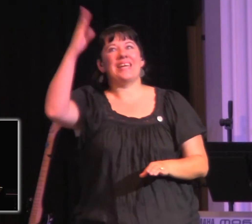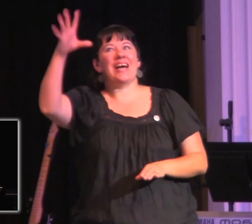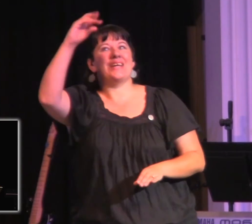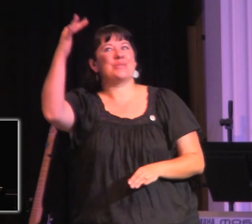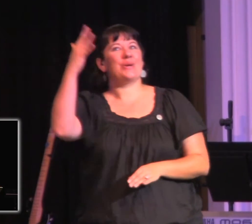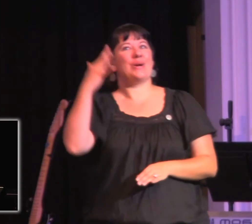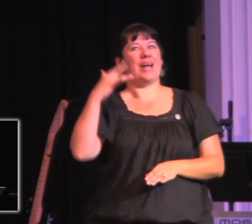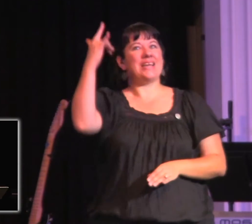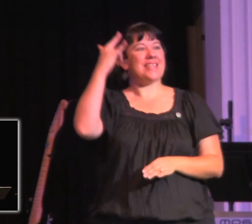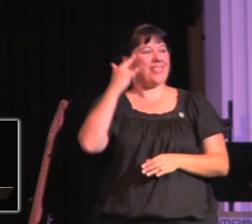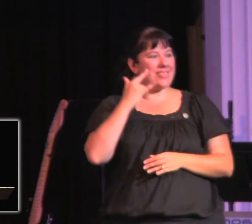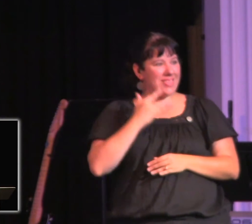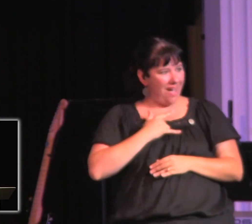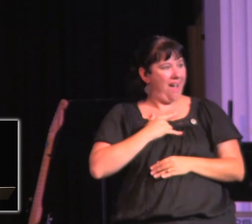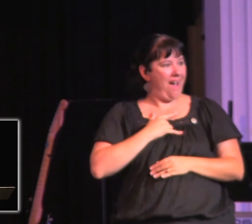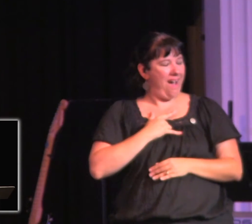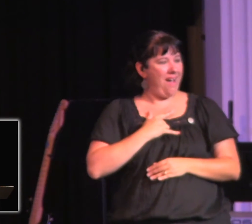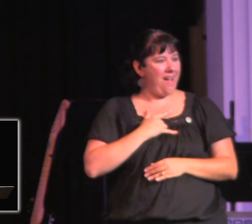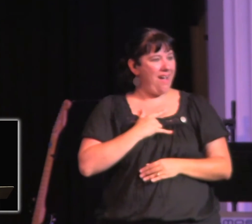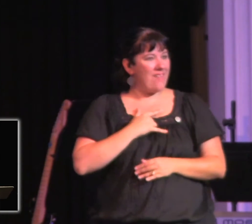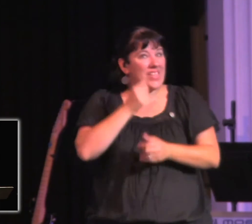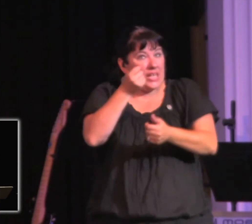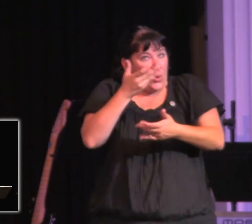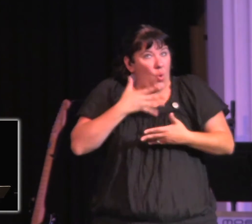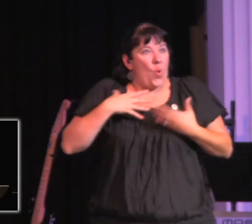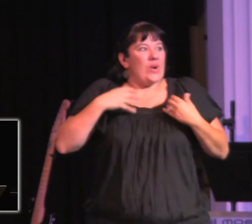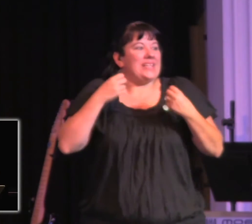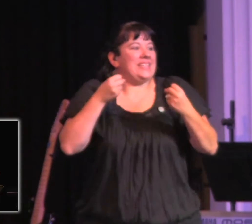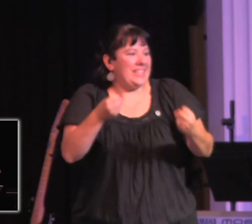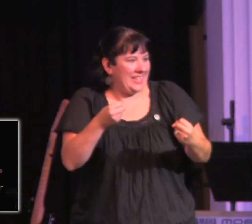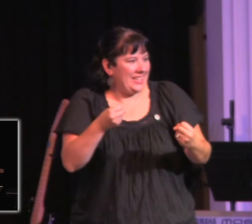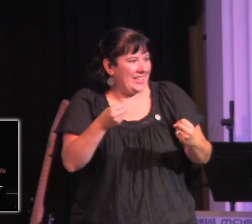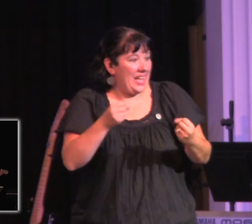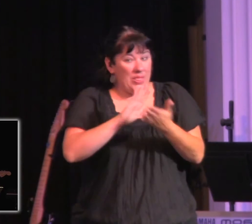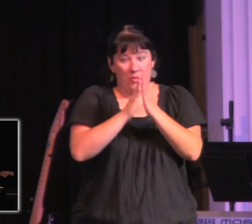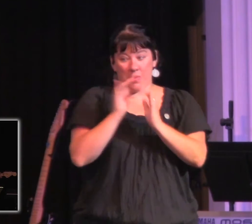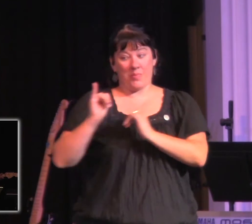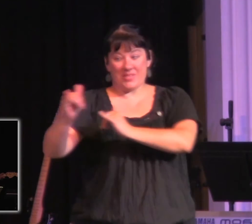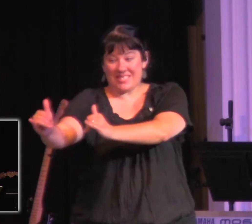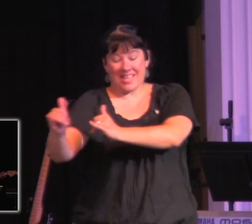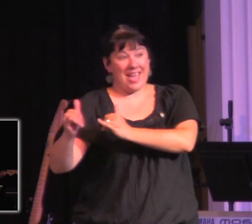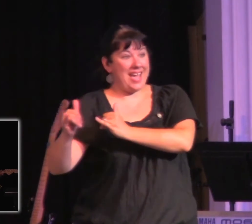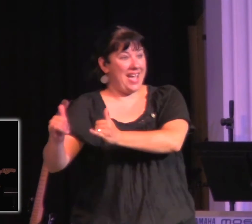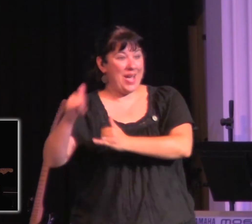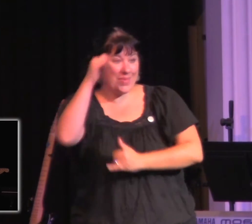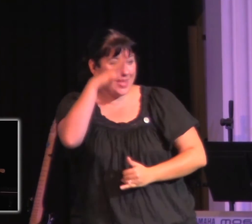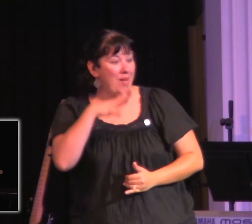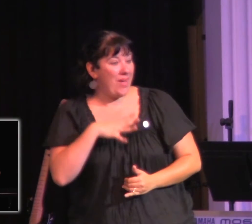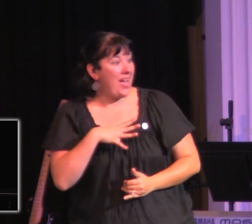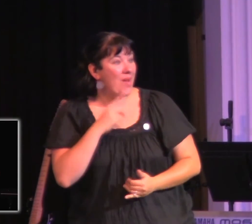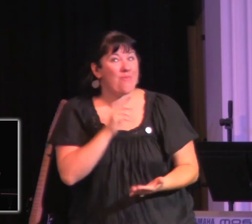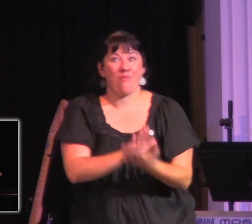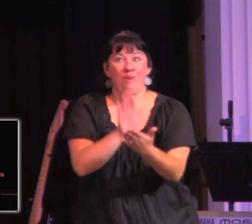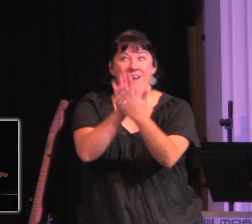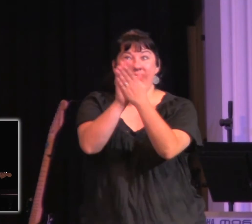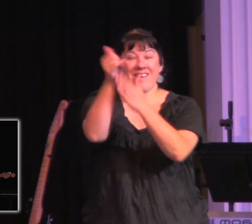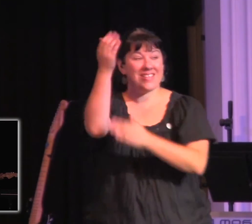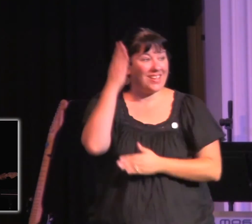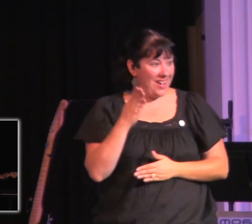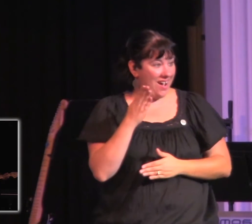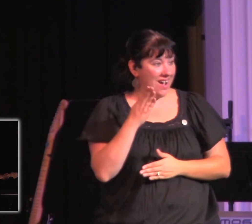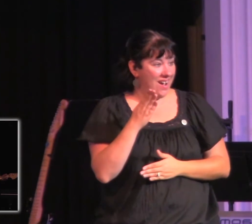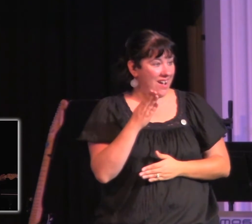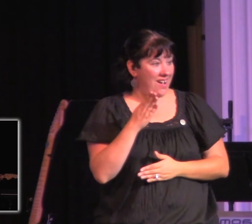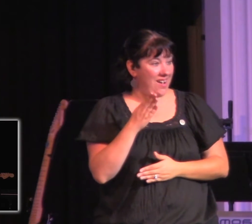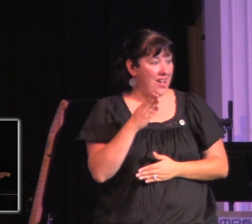put salve on the brokenness in our life. And then we can be like the crippled man, praising God. Amen? We need the power